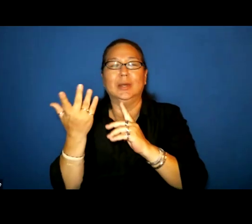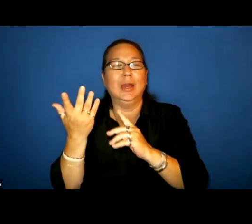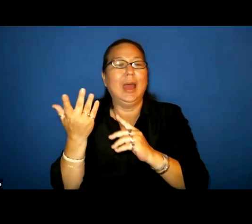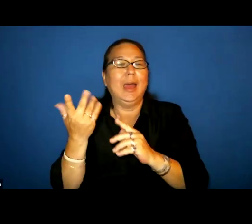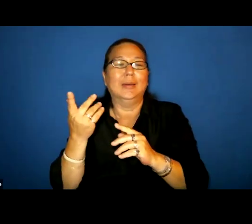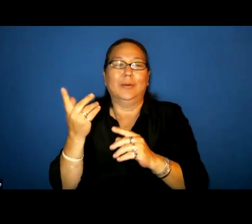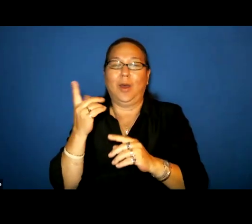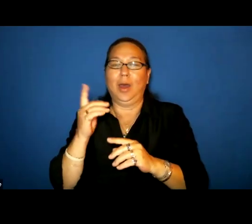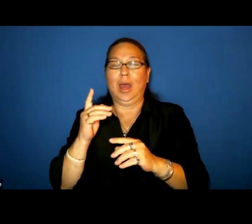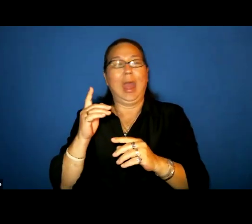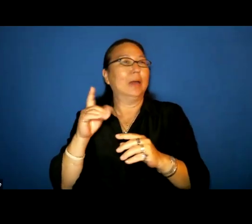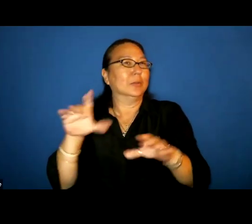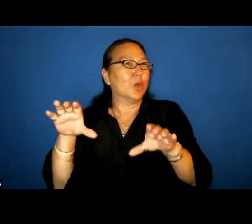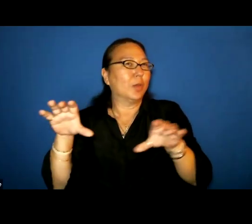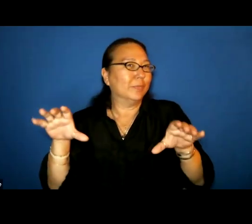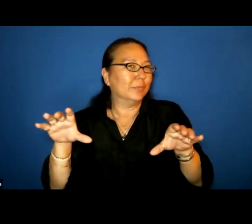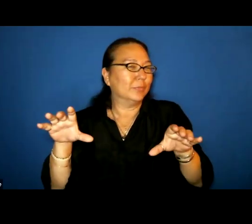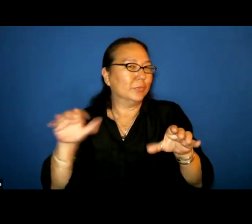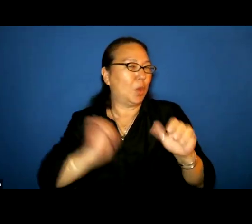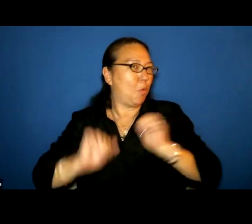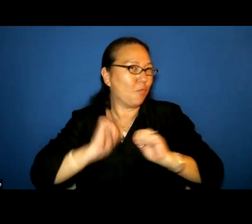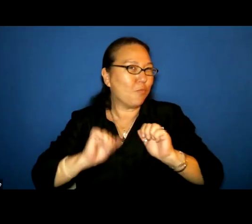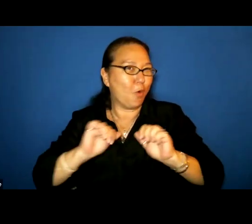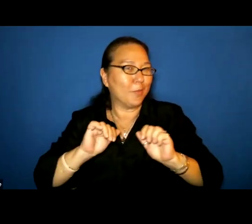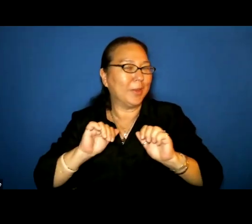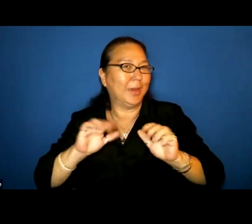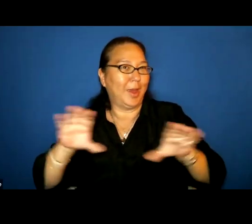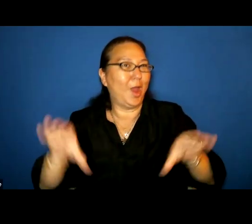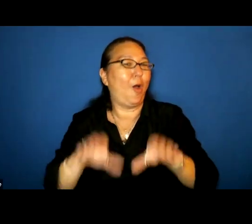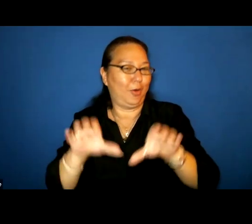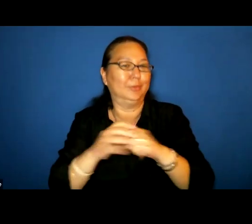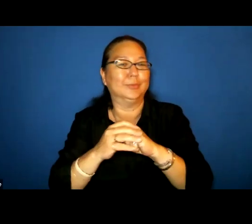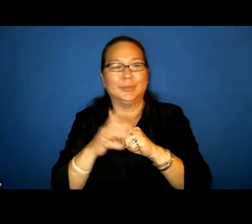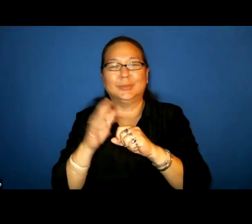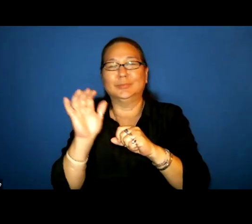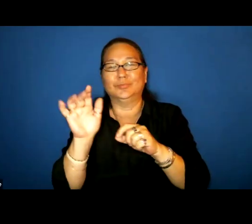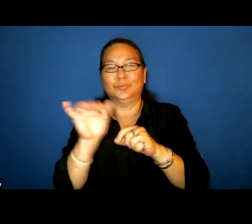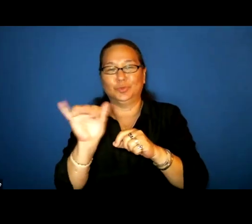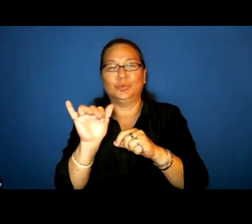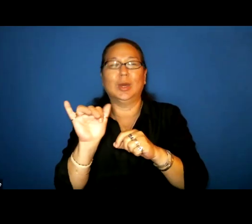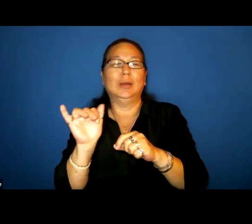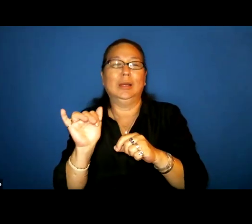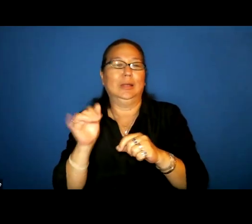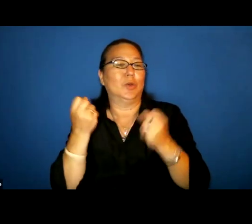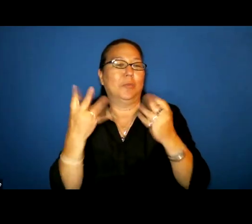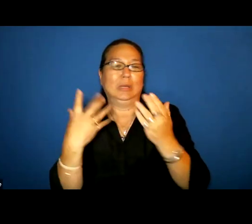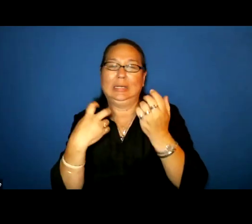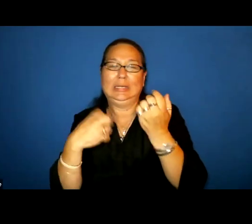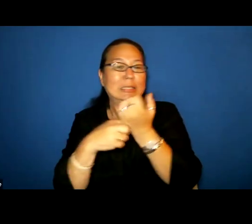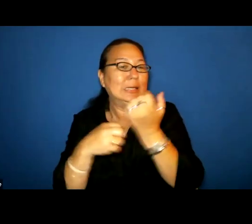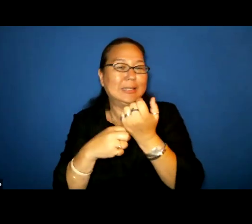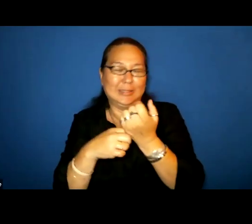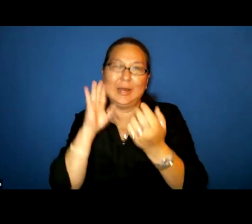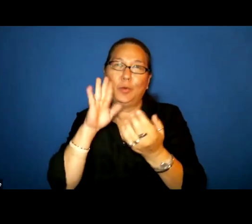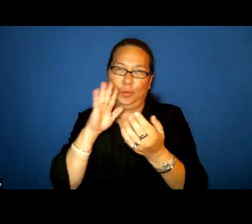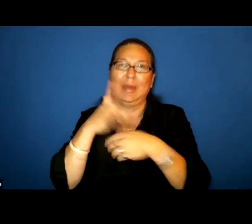for our Boston families through the same exact program. We're going to keep building on this. Free swim lessons and bike lessons were a huge